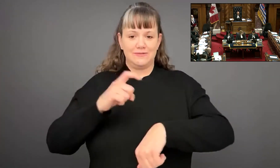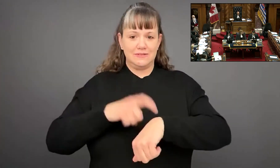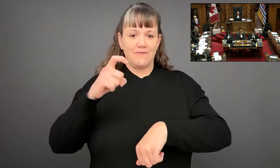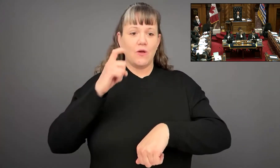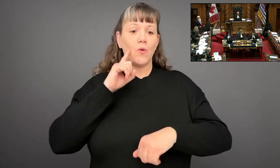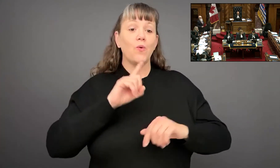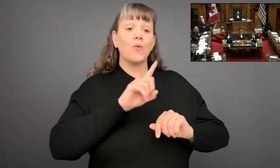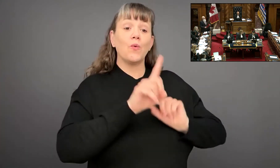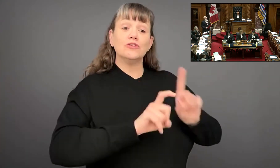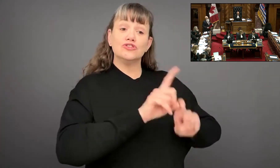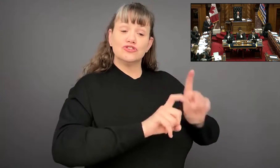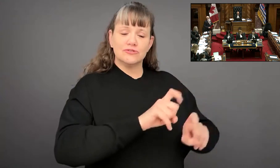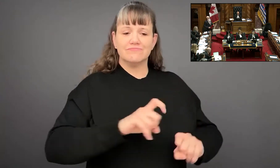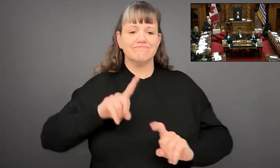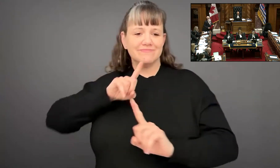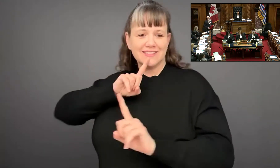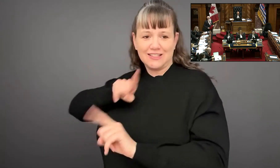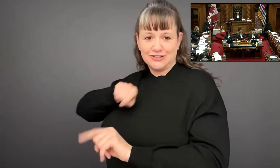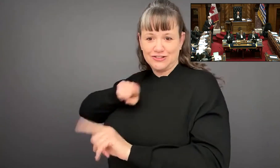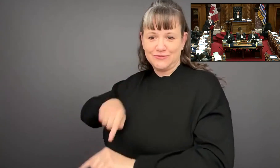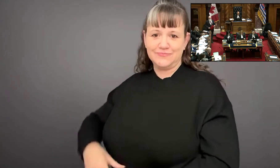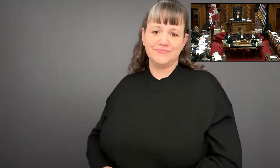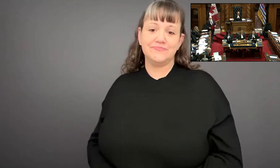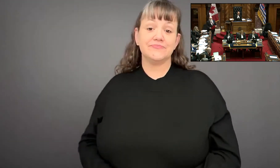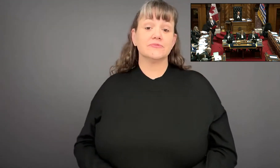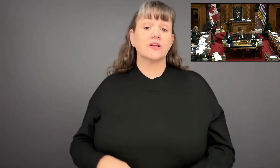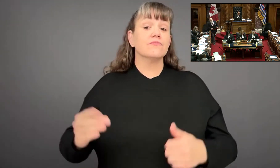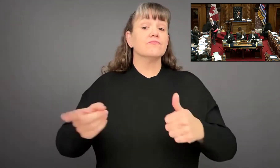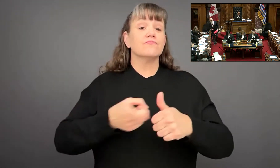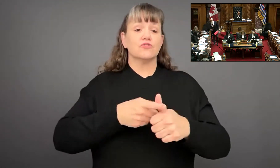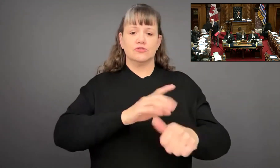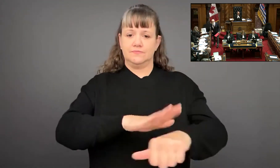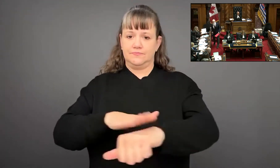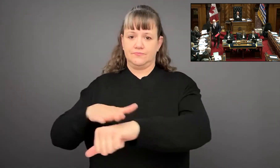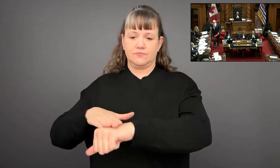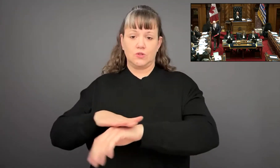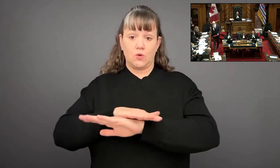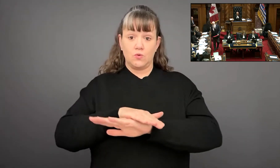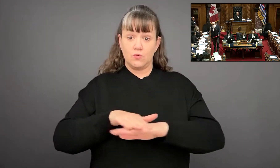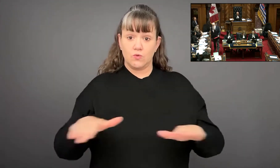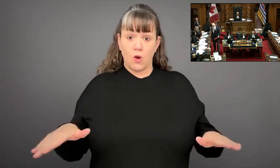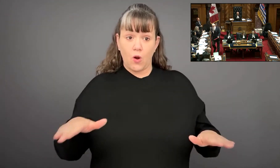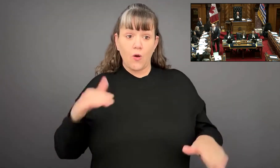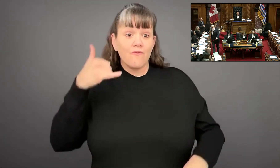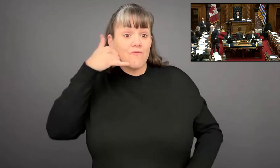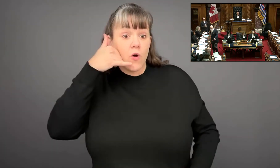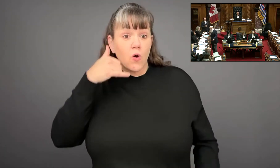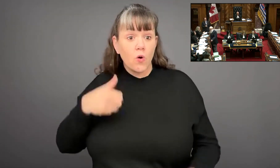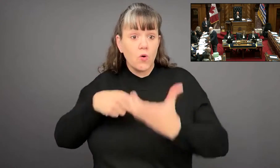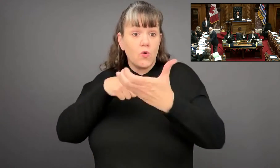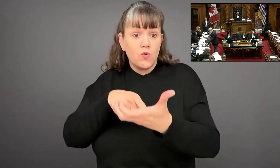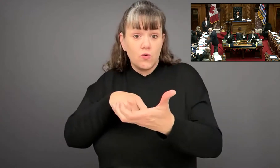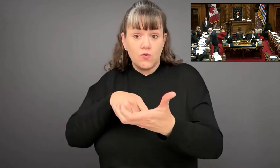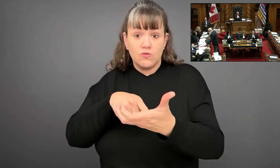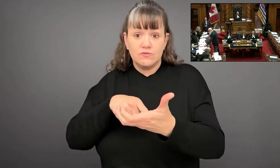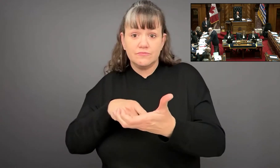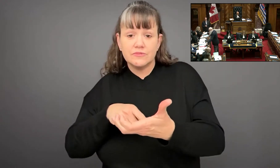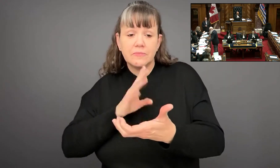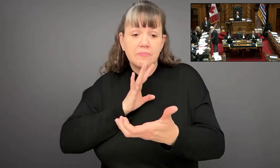Members, during the question period, no electronic devices to be used. Member for Penticton